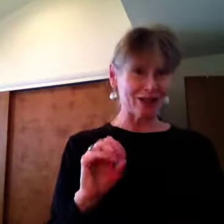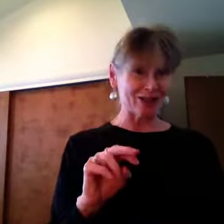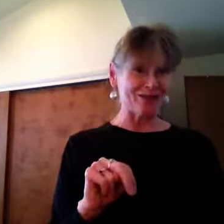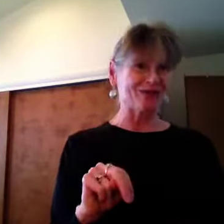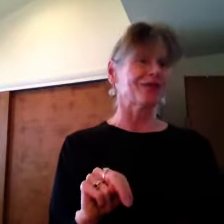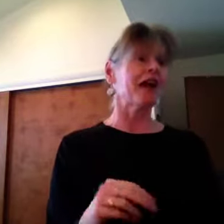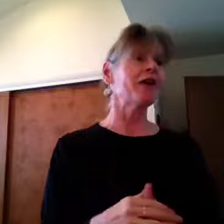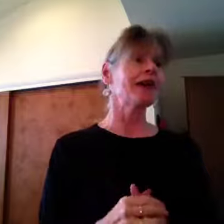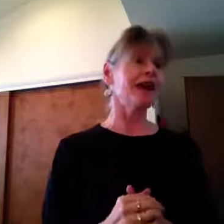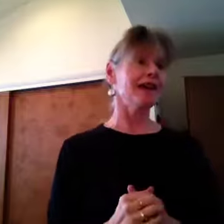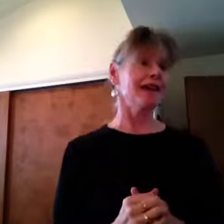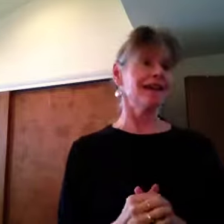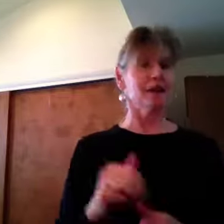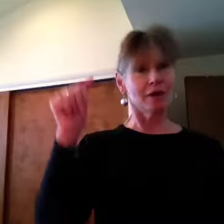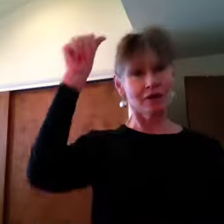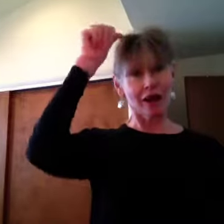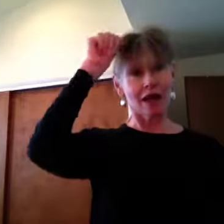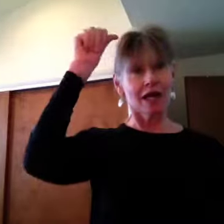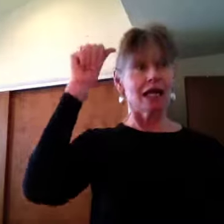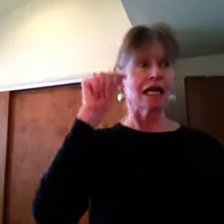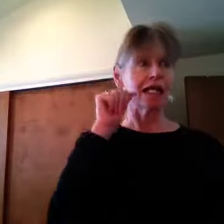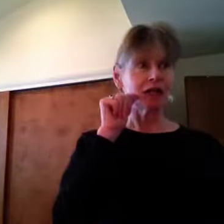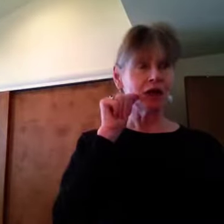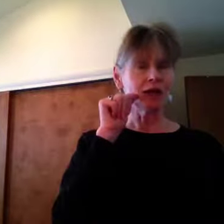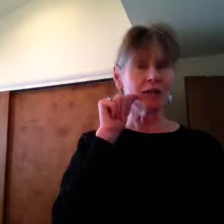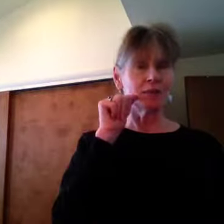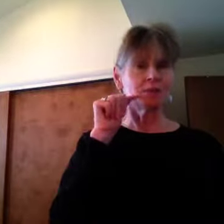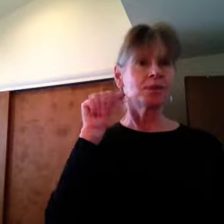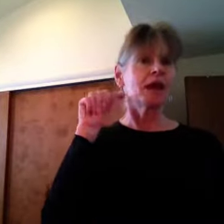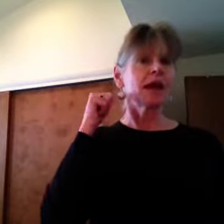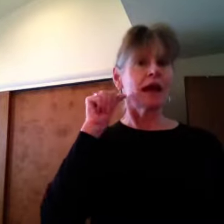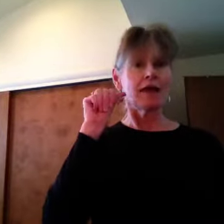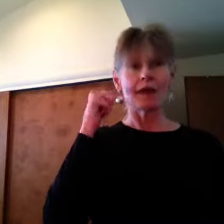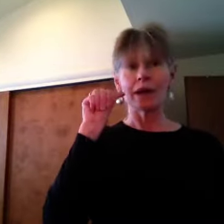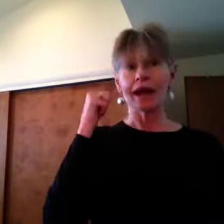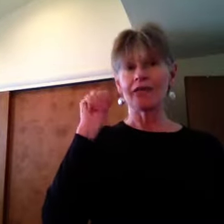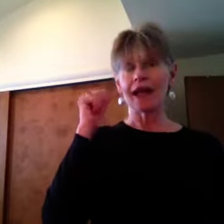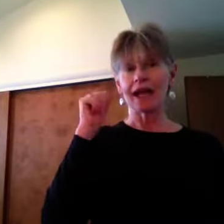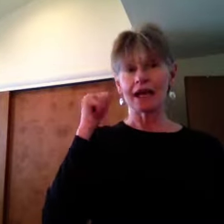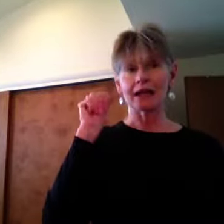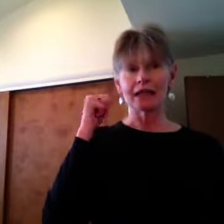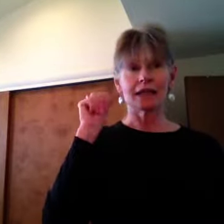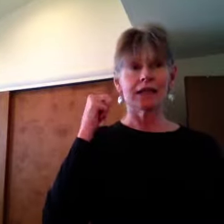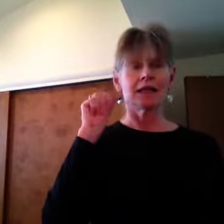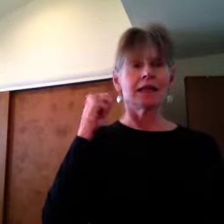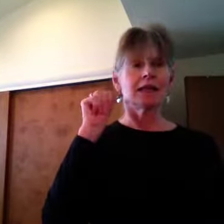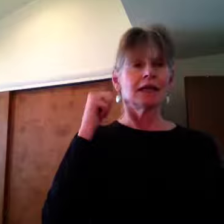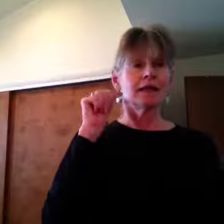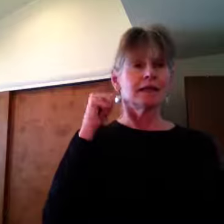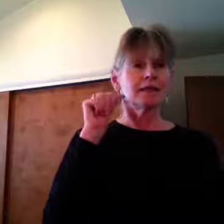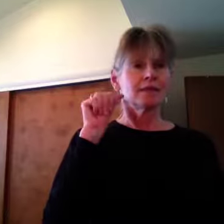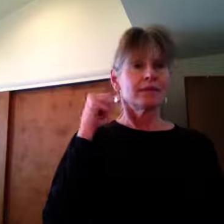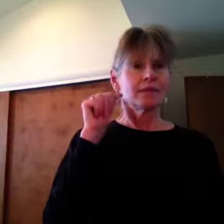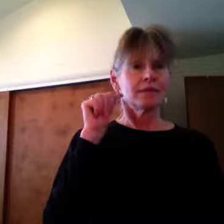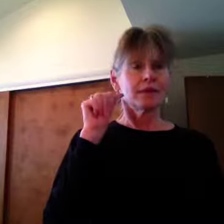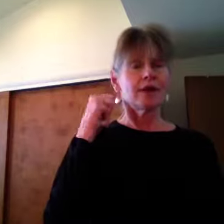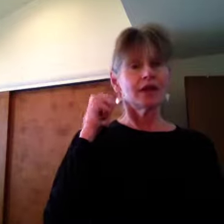location. Okay, so we've got adult, and then we have aunt. And this